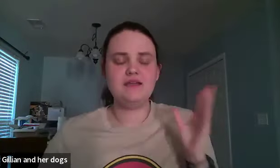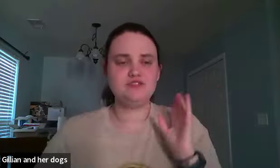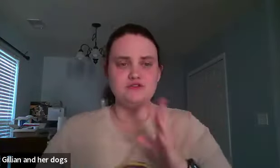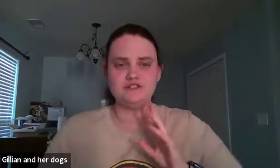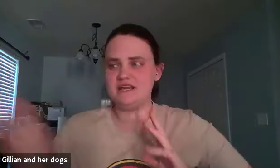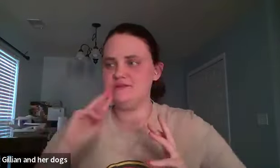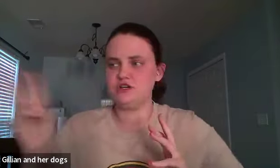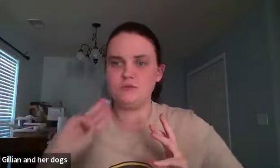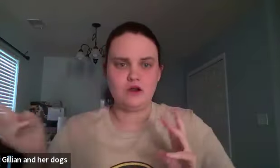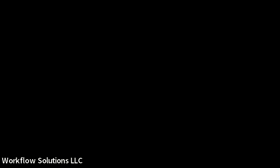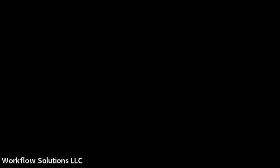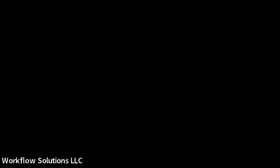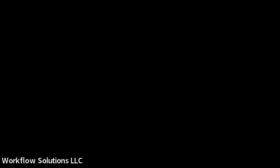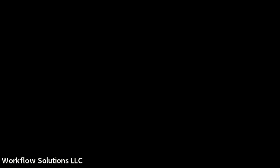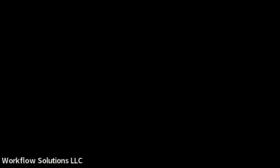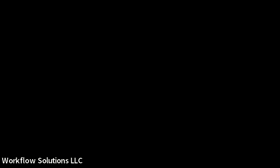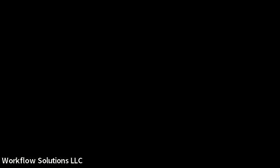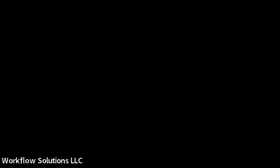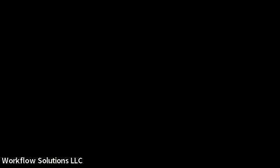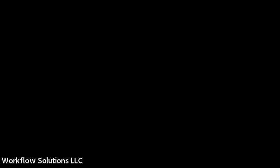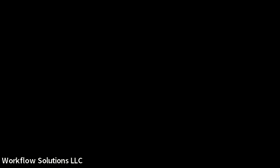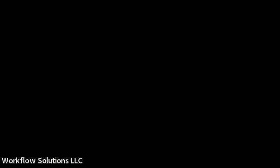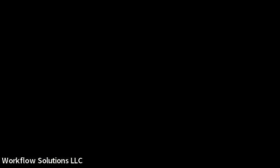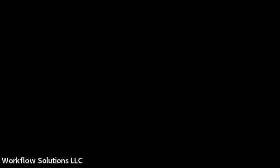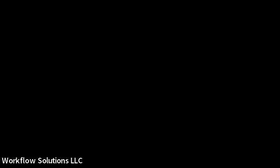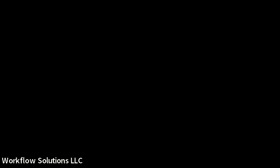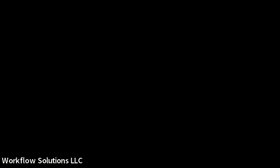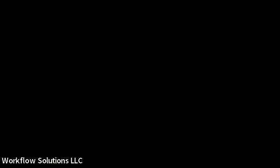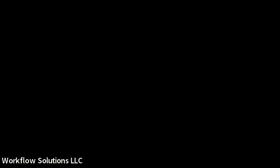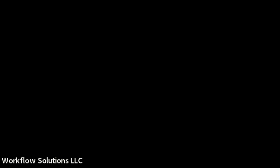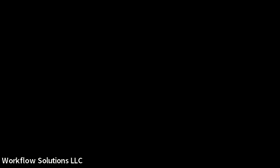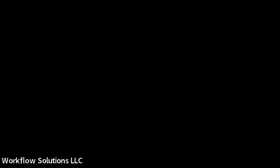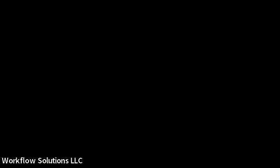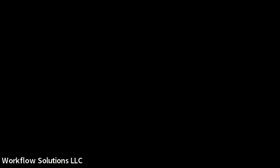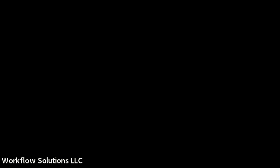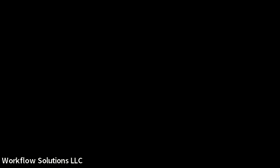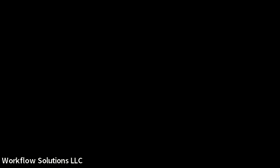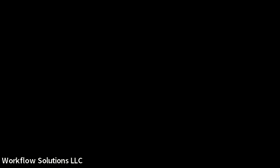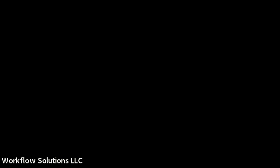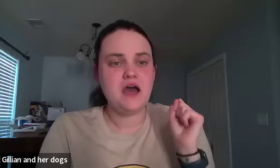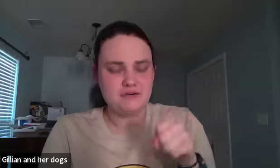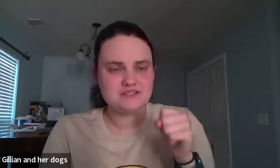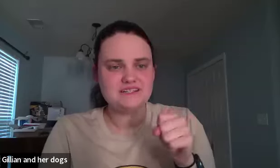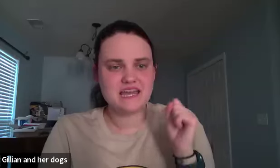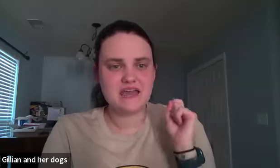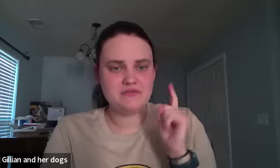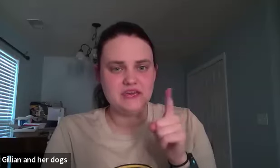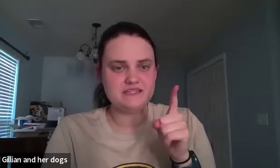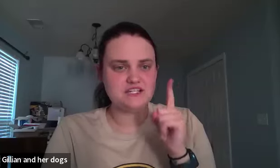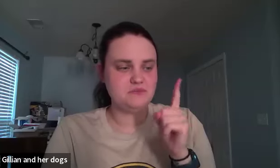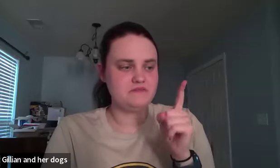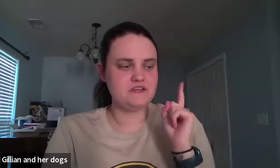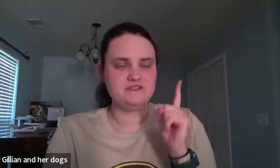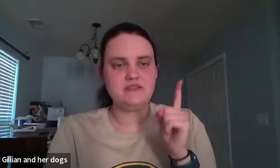I am so thirsty. I keep drinking my water. Did you ever Yes. check? Okay. Yes, I was gonna say that's actually perfect that you said